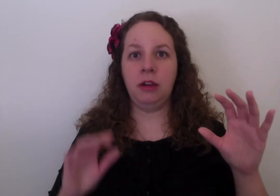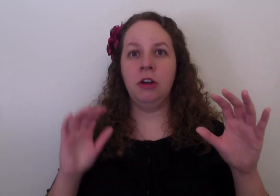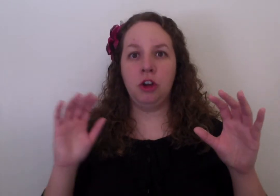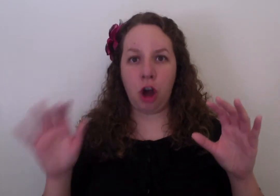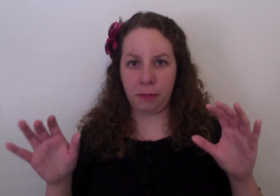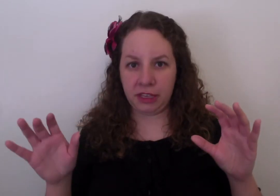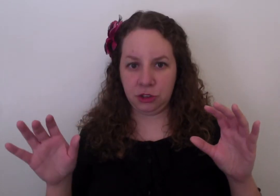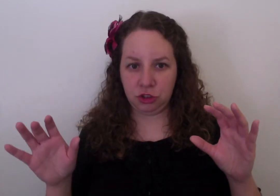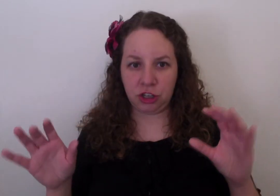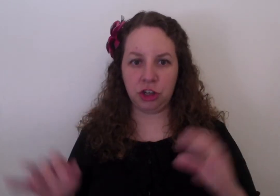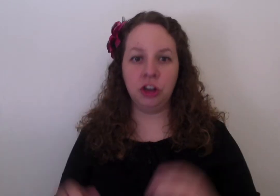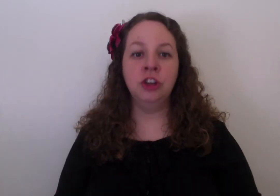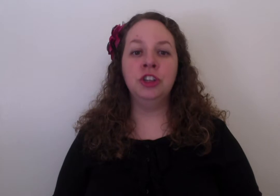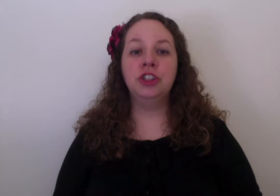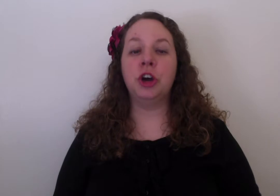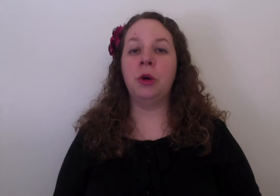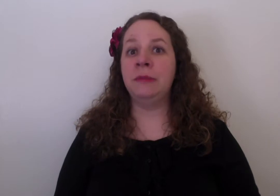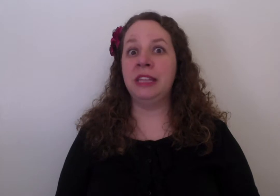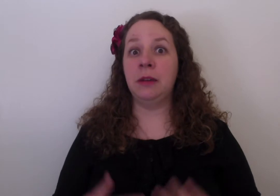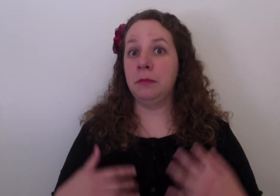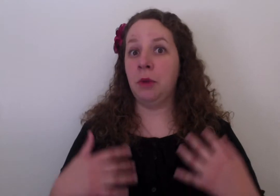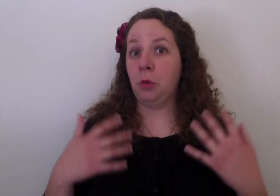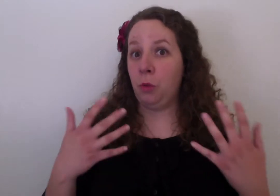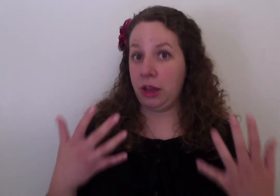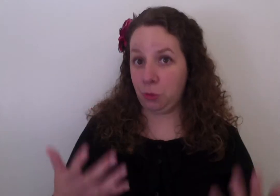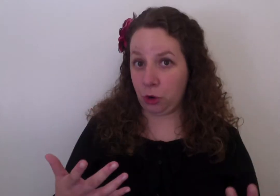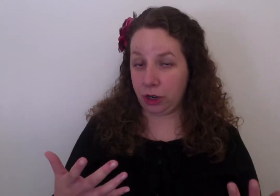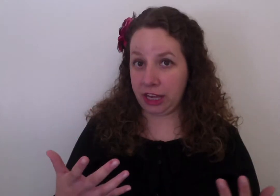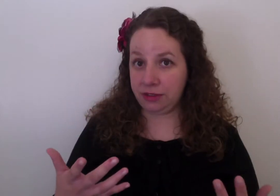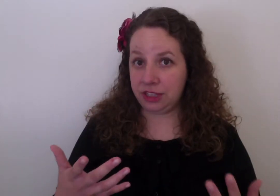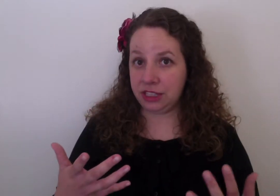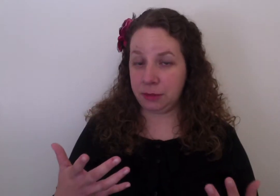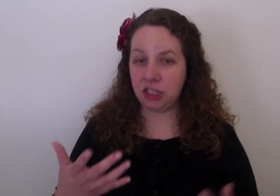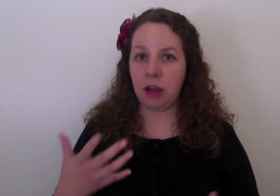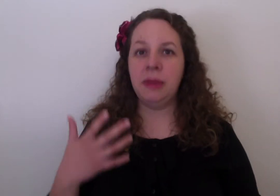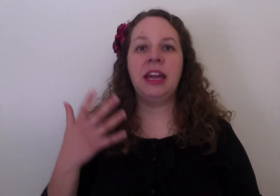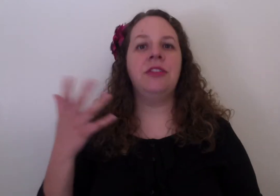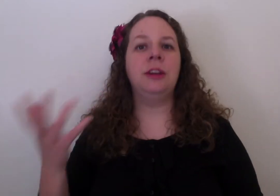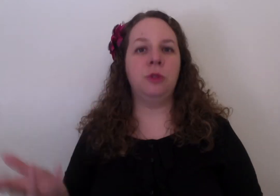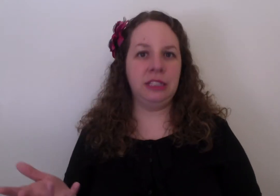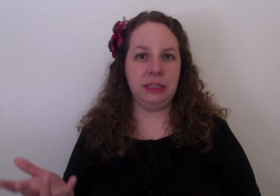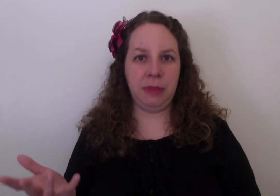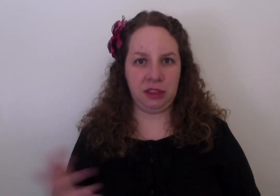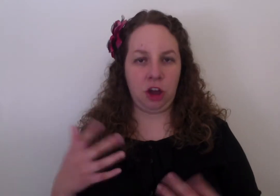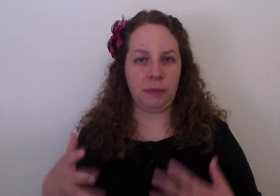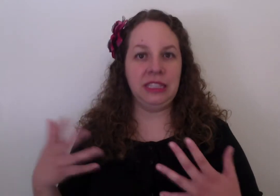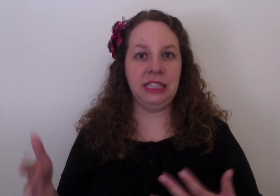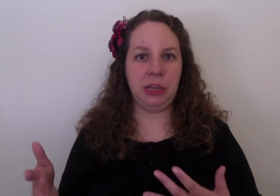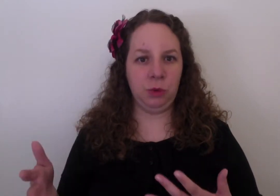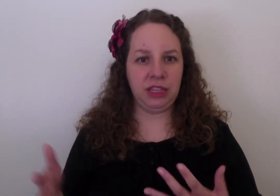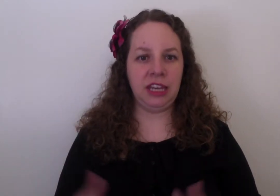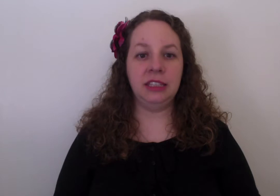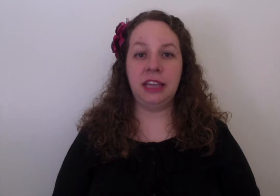comment structure. So I'm saying one warning, this is my topic and then I'm going to make the comment and say what that is, okay.